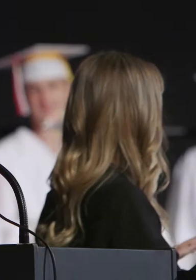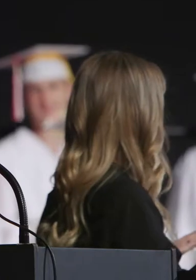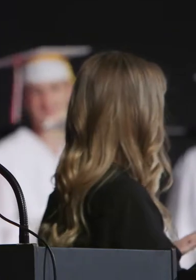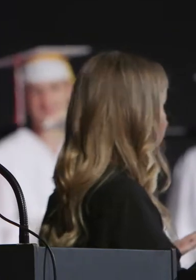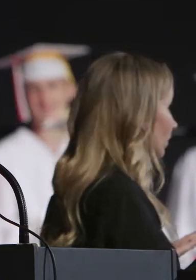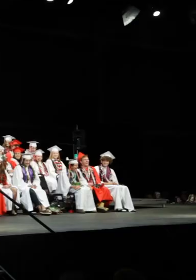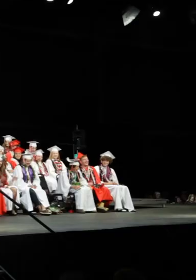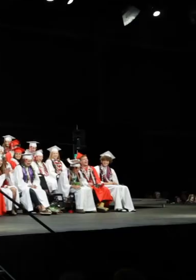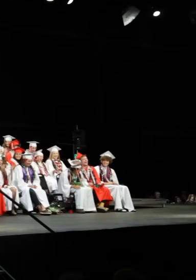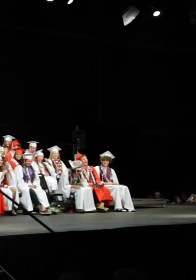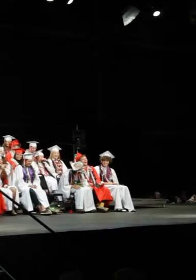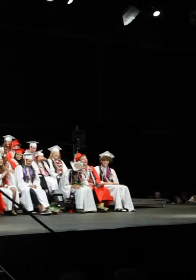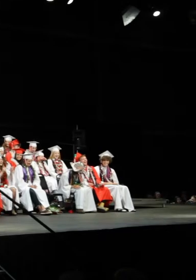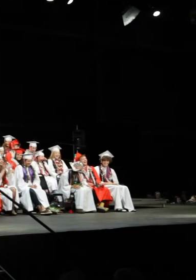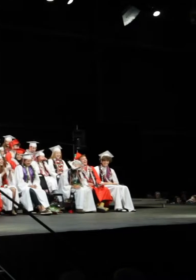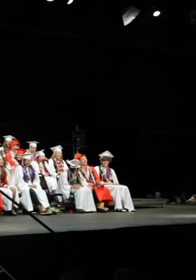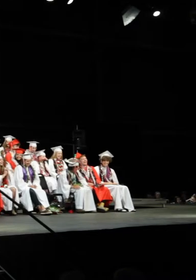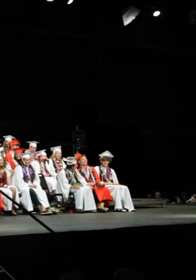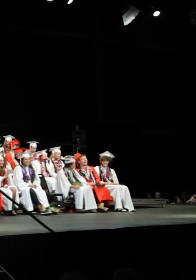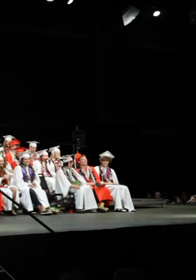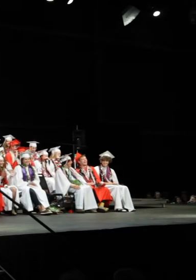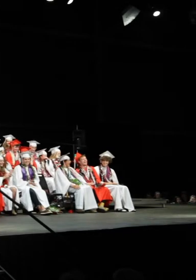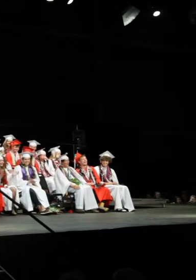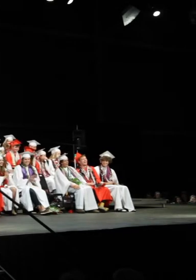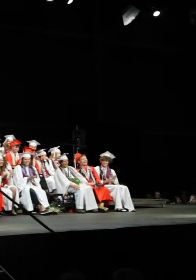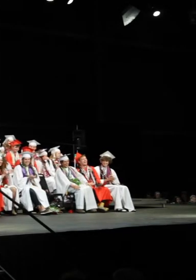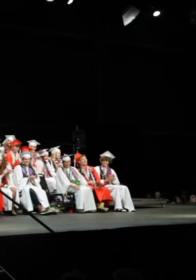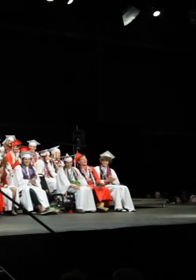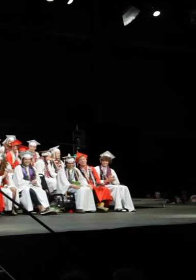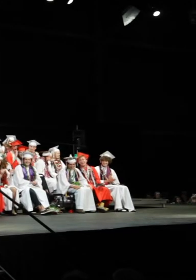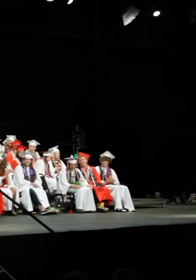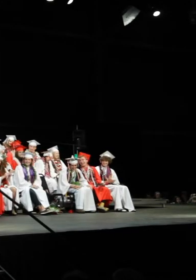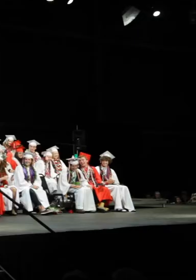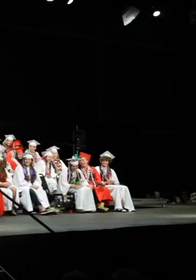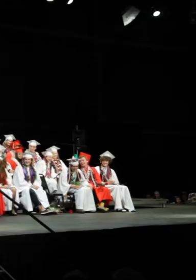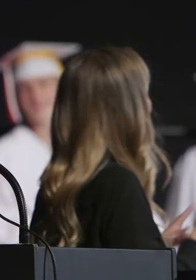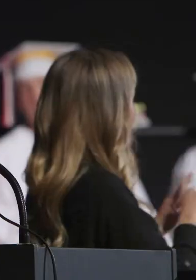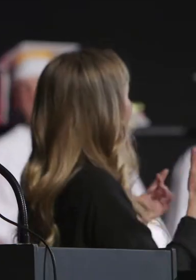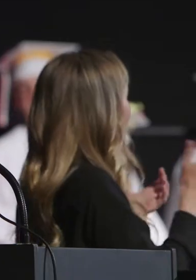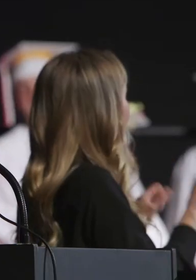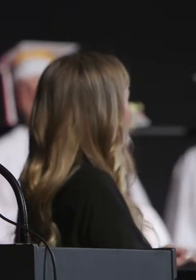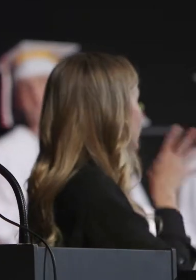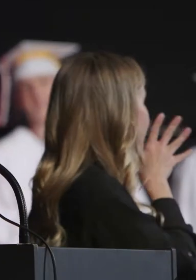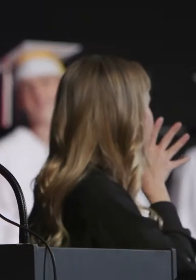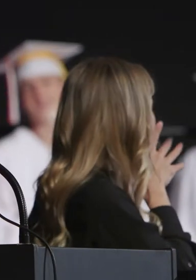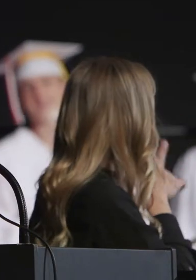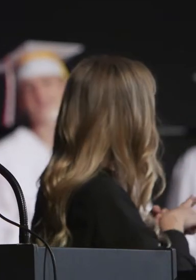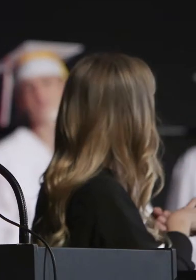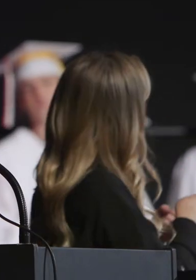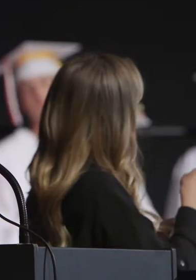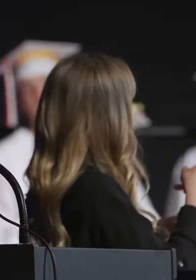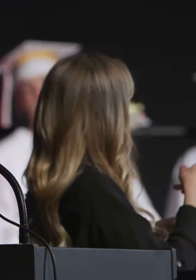Exactly. Speaking for myself, I can't do that. But here's what I can speak to in this age of my life, is small